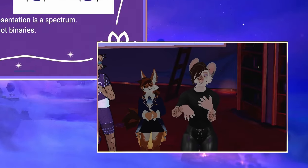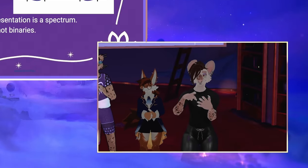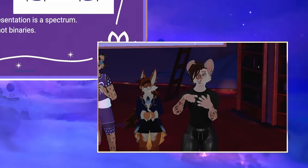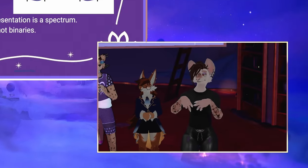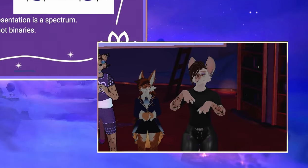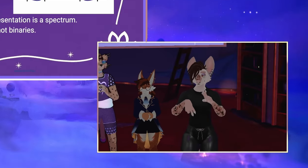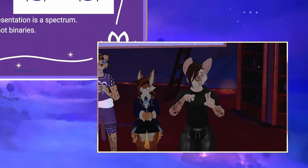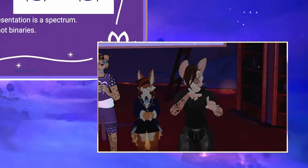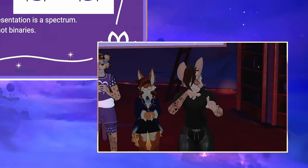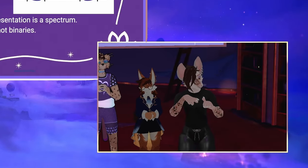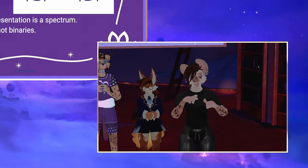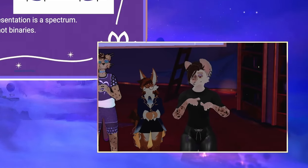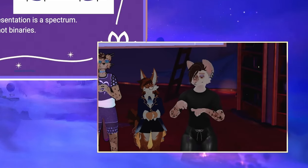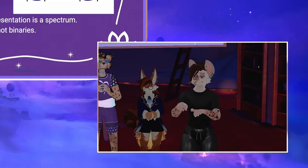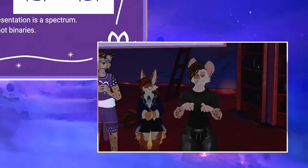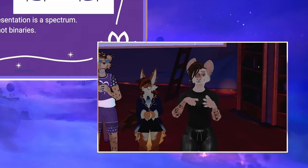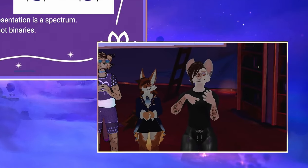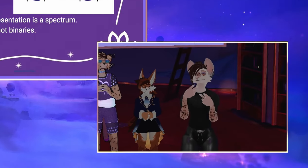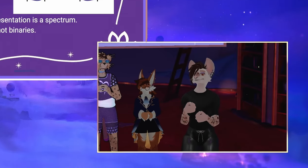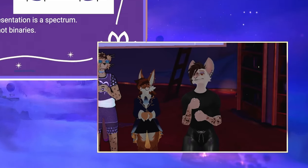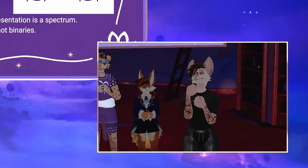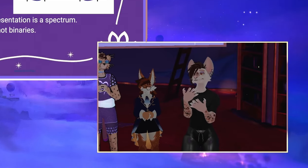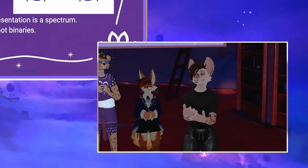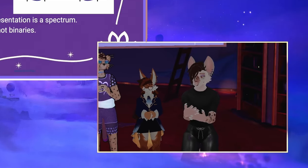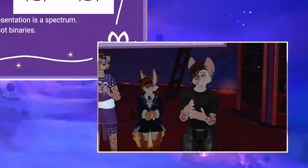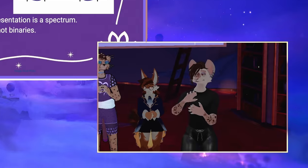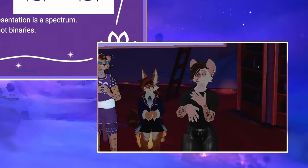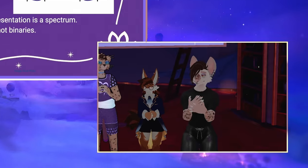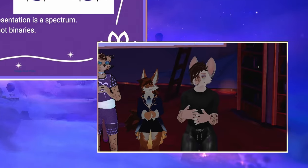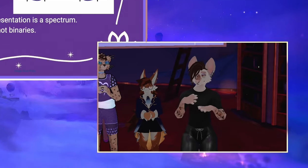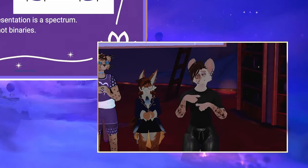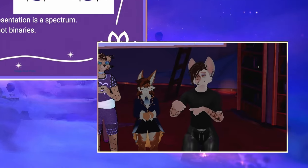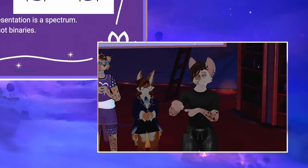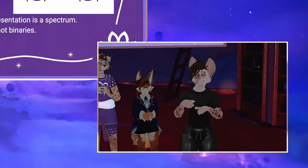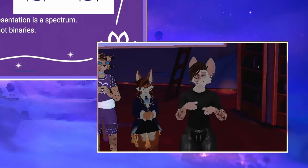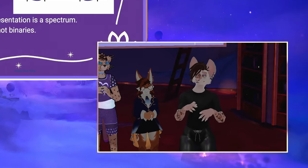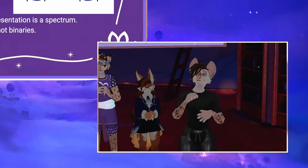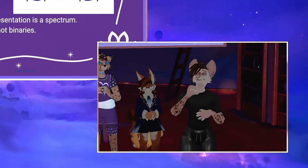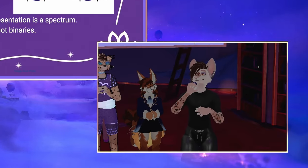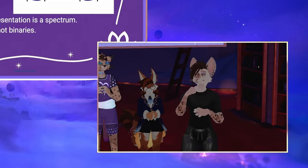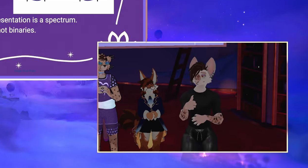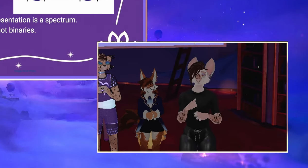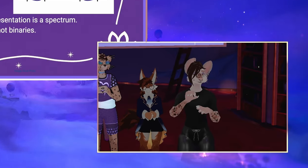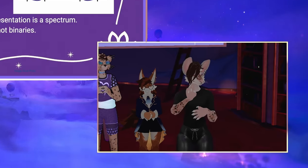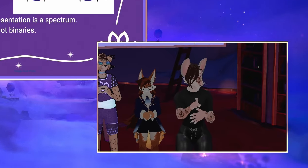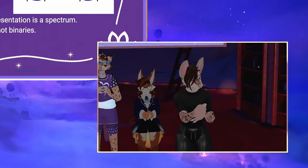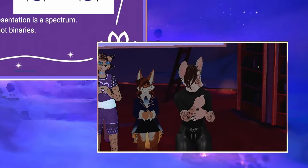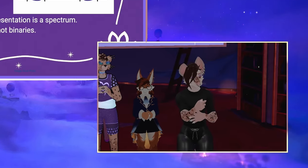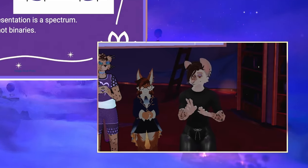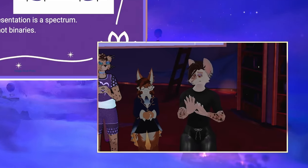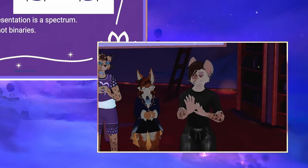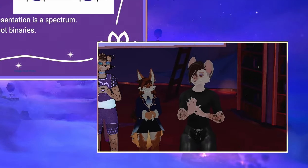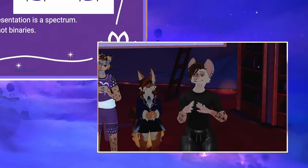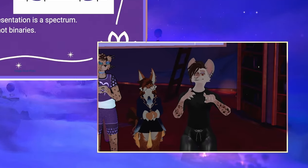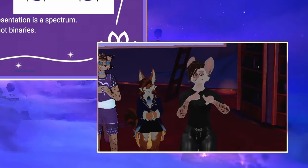express things. So everything here is not a end all be all. It is everything is on some sort of spectrum here. So